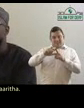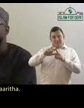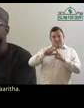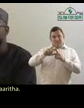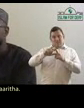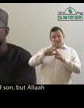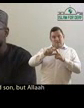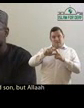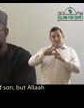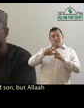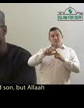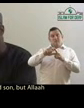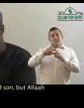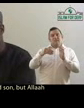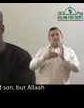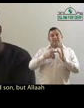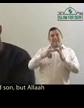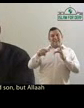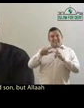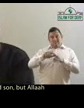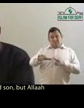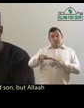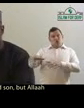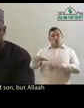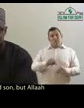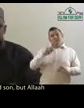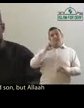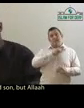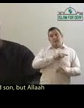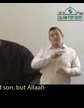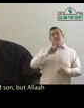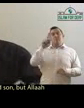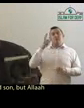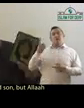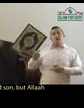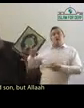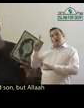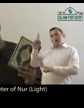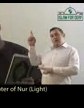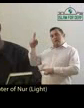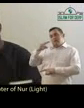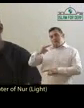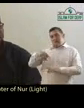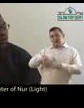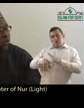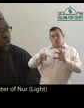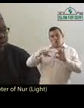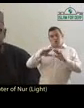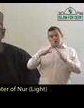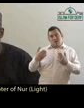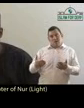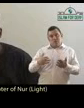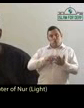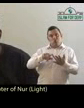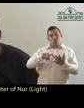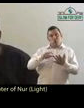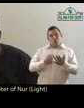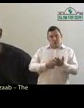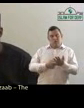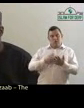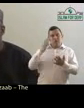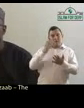ibn Haritha. He was the Prophet's adopted son. But Allah revealed in the Quran, in Surah Nur, the chapter